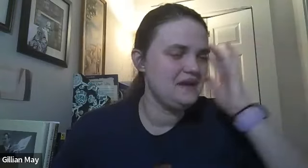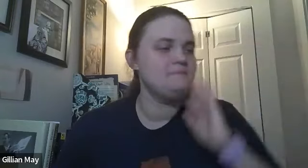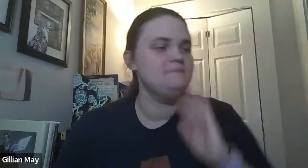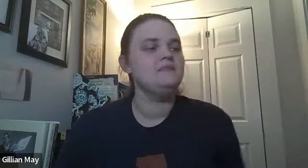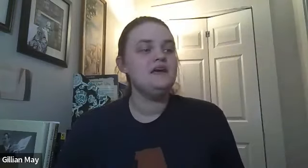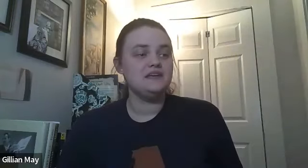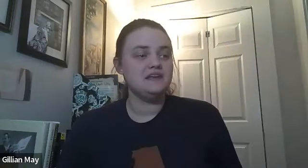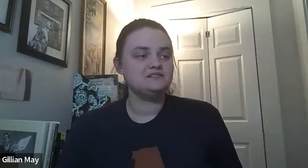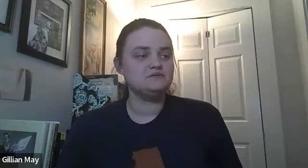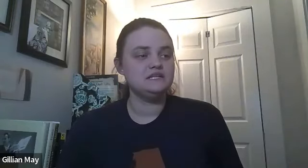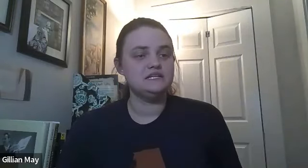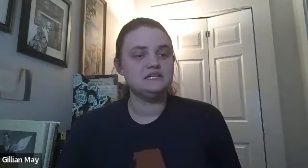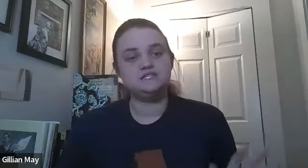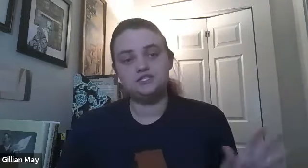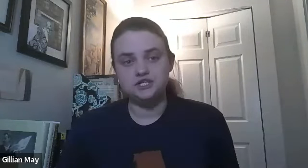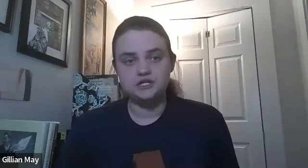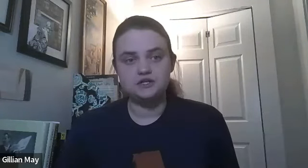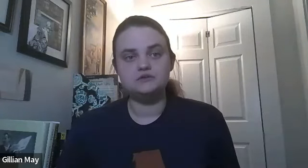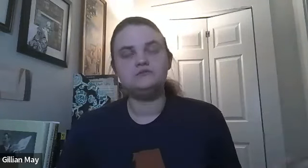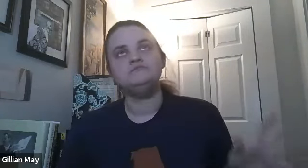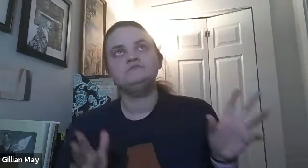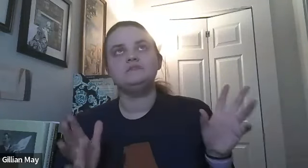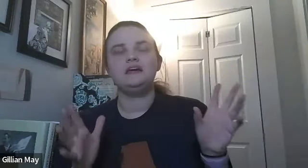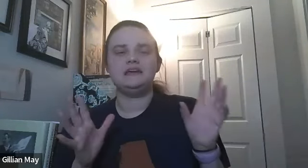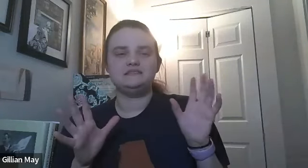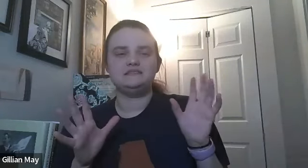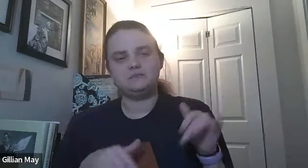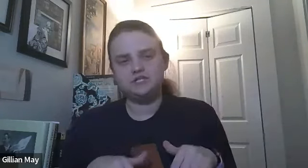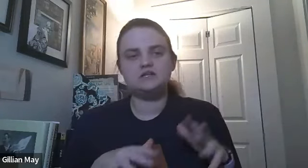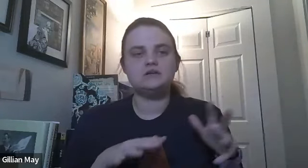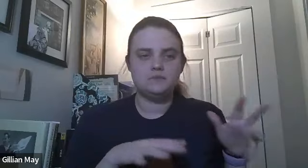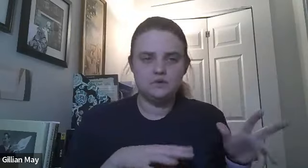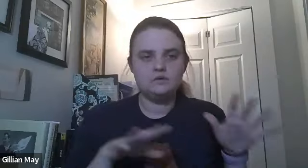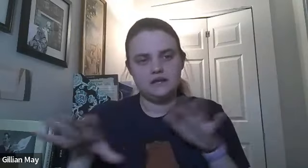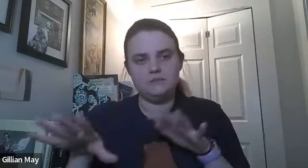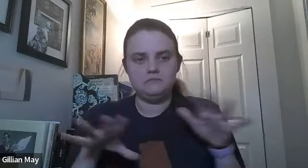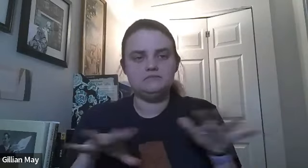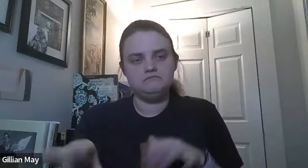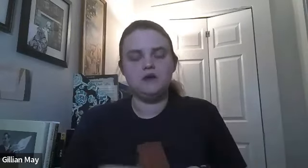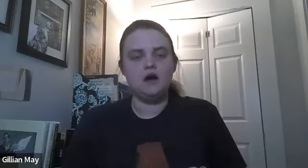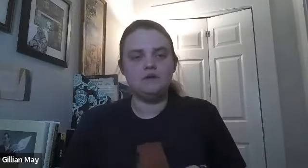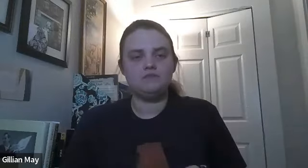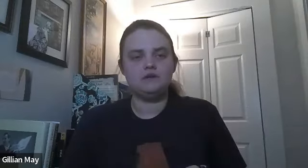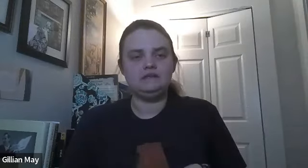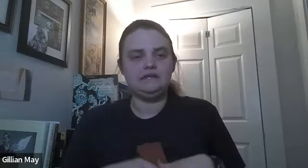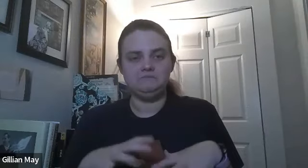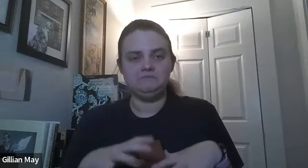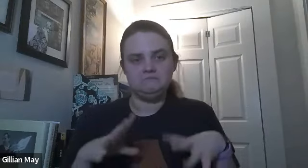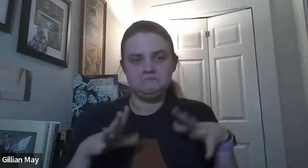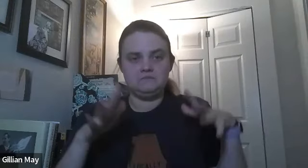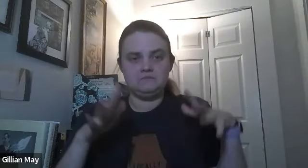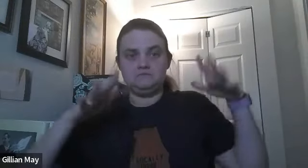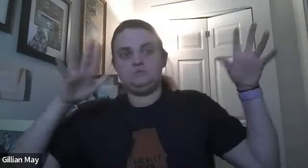Okay, the next one is chill, like as in, like I'm chill, I'm cool, like I'm not really super